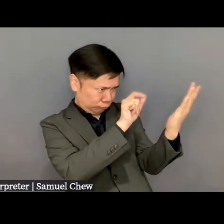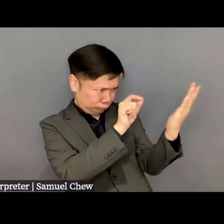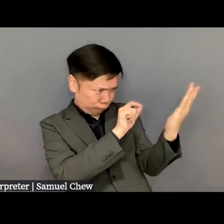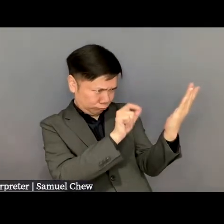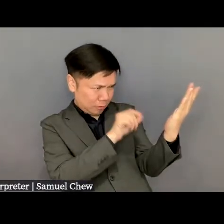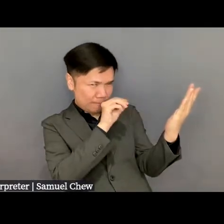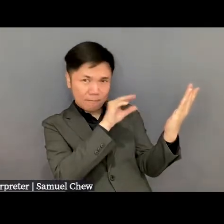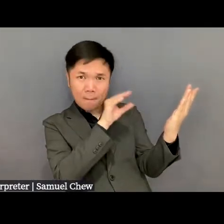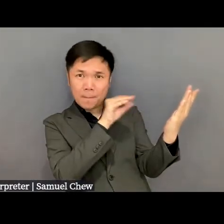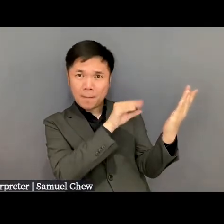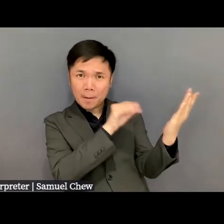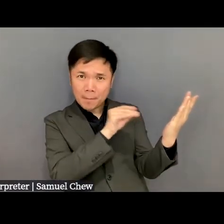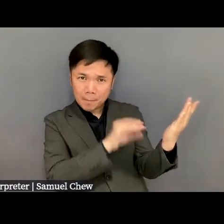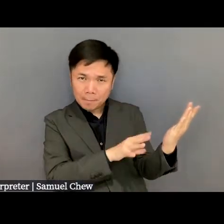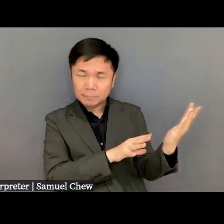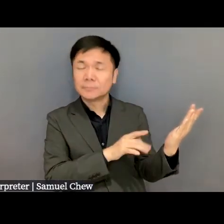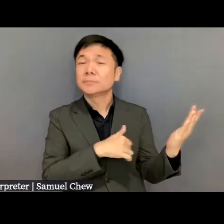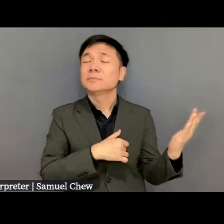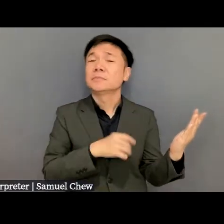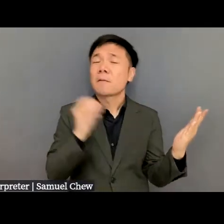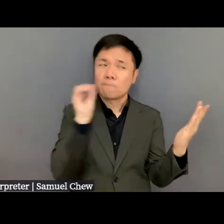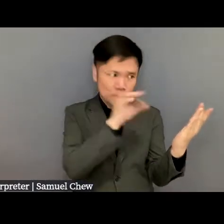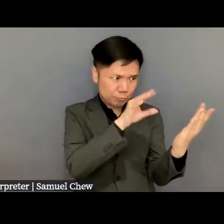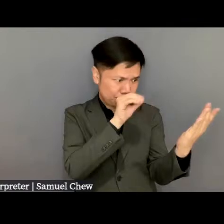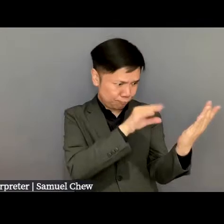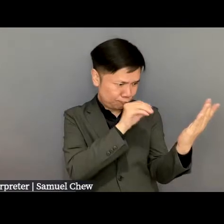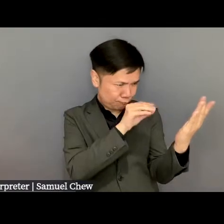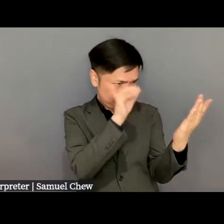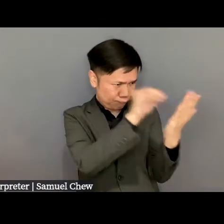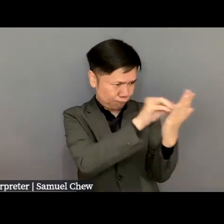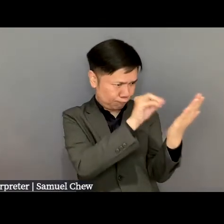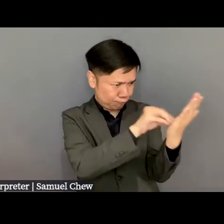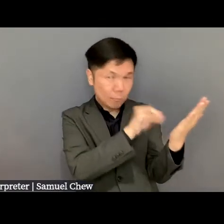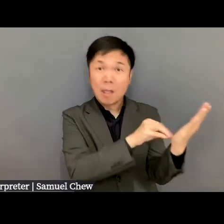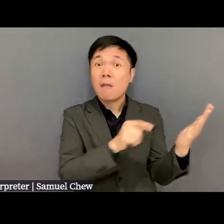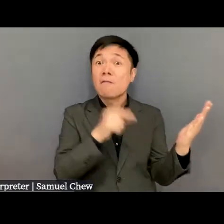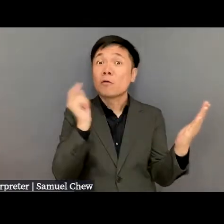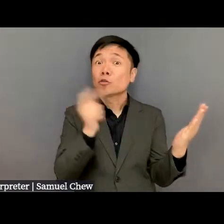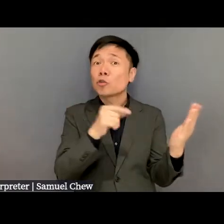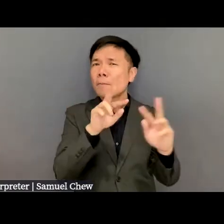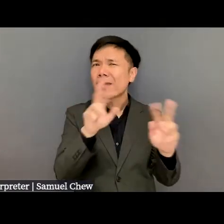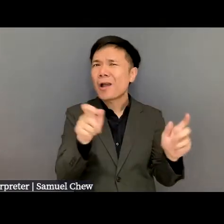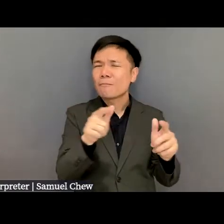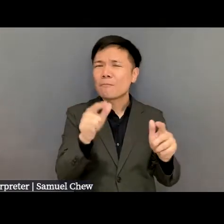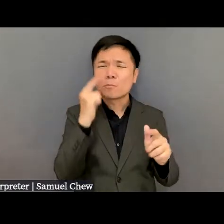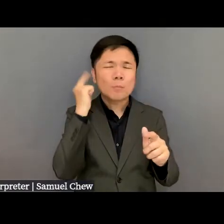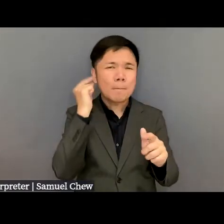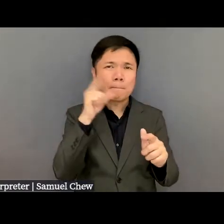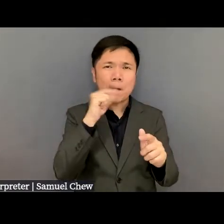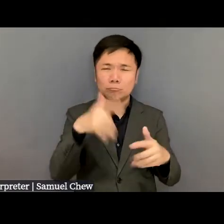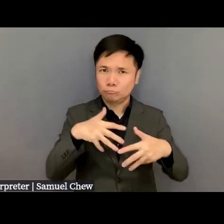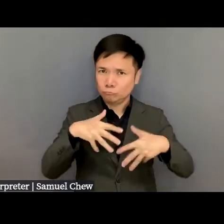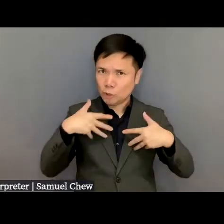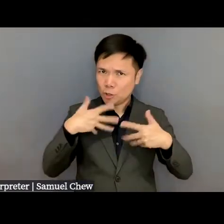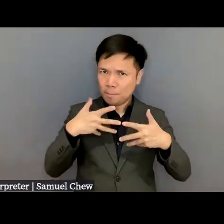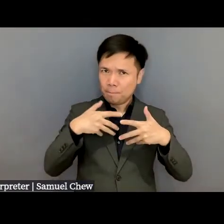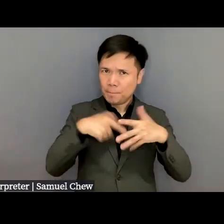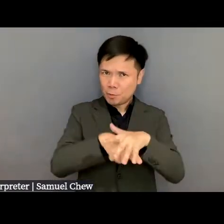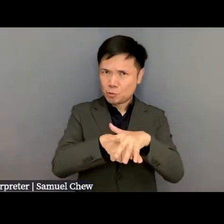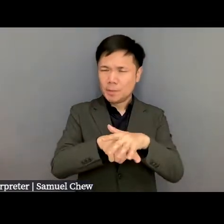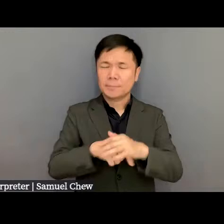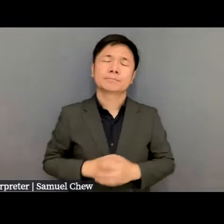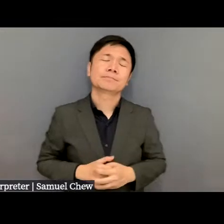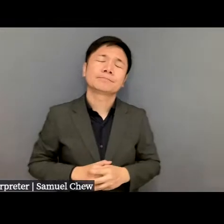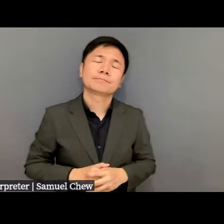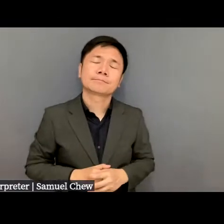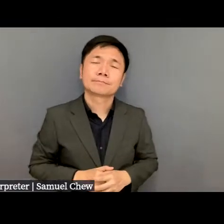where it relates to ensuring gender mainstreaming? So my